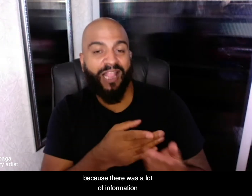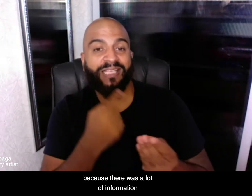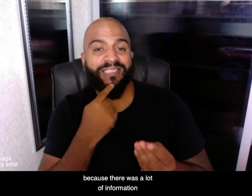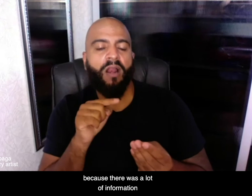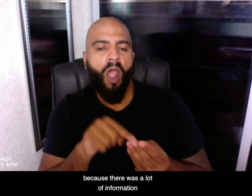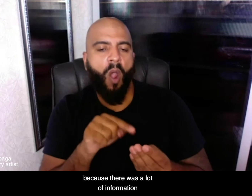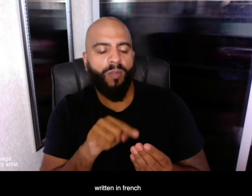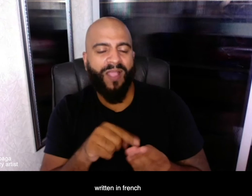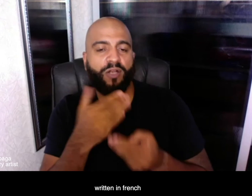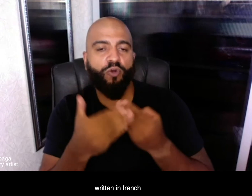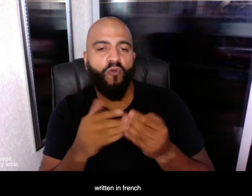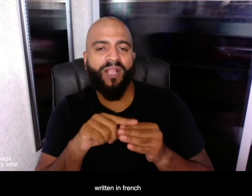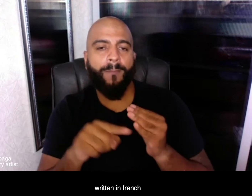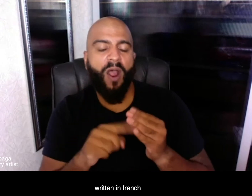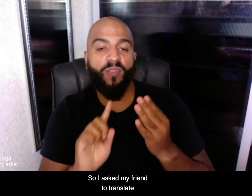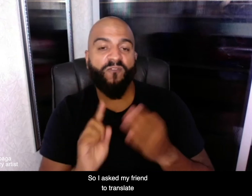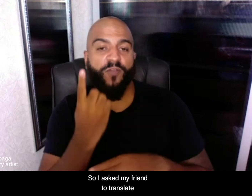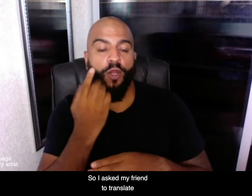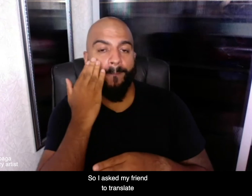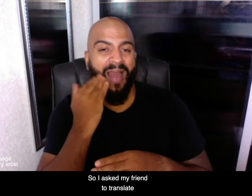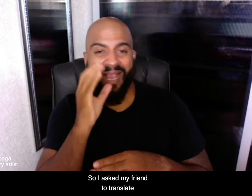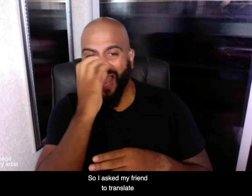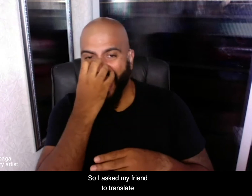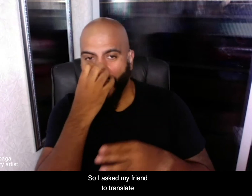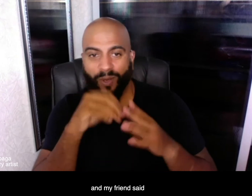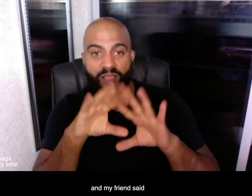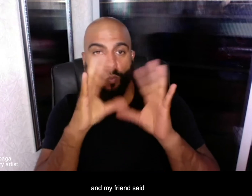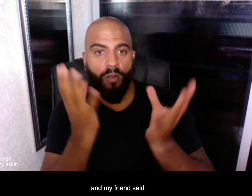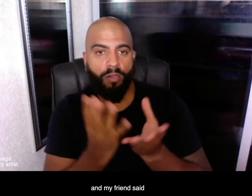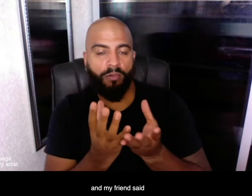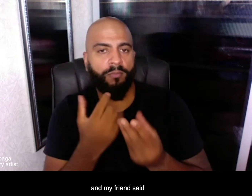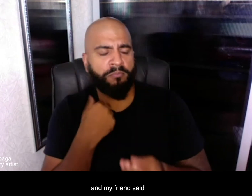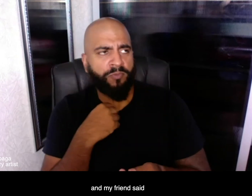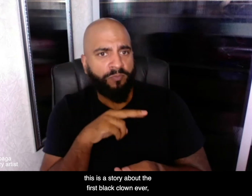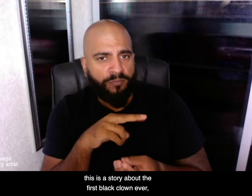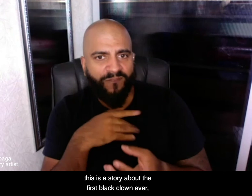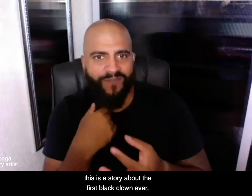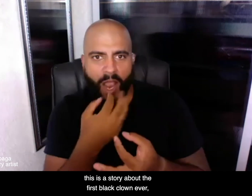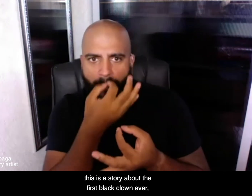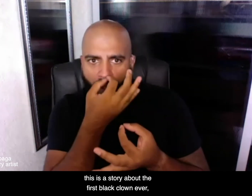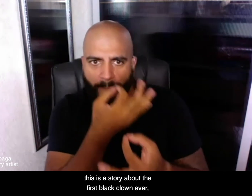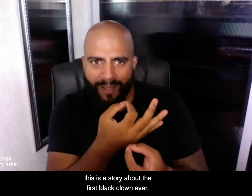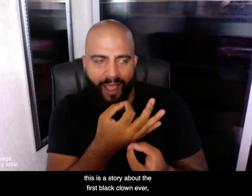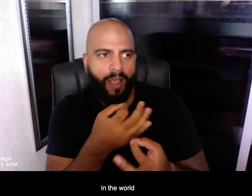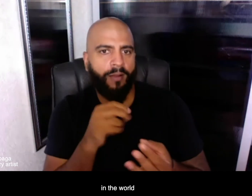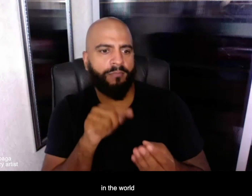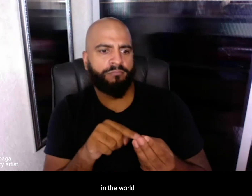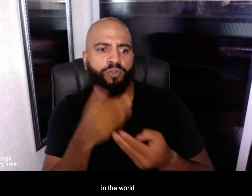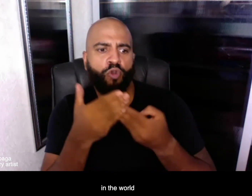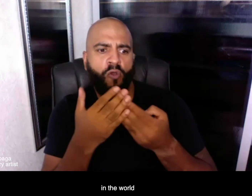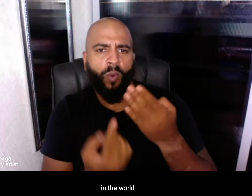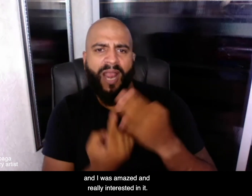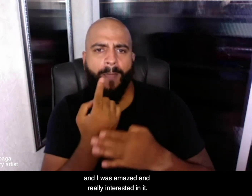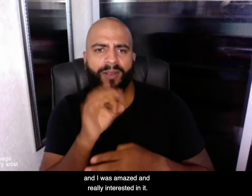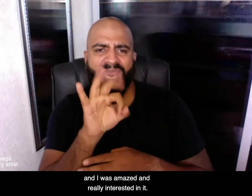of information written in French. So I asked my friend to translate it. And my friend said, oh, this is a story about the first black clown ever in the world.